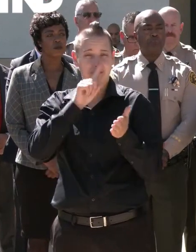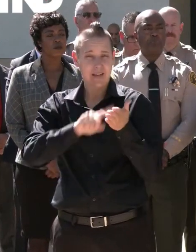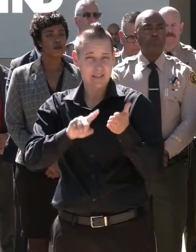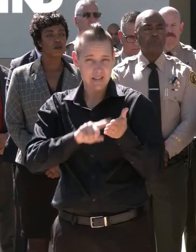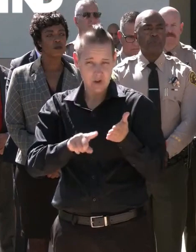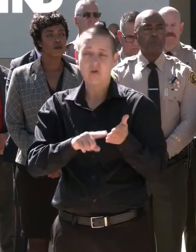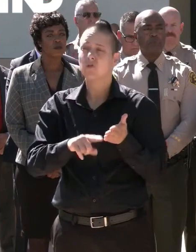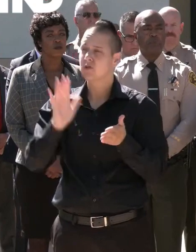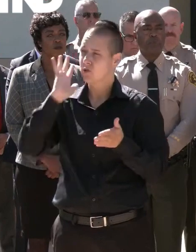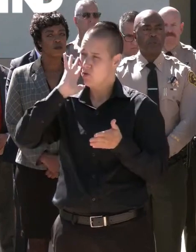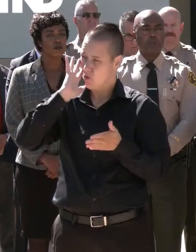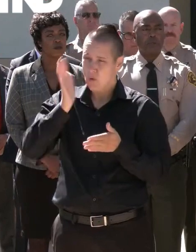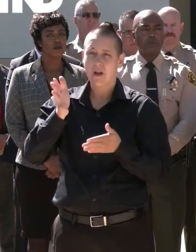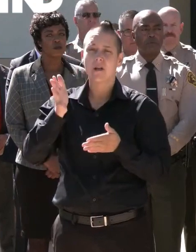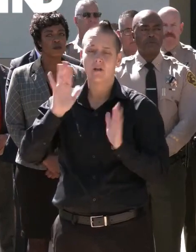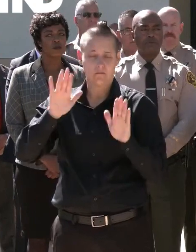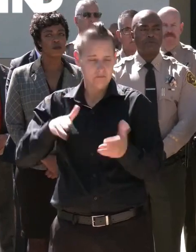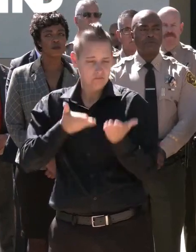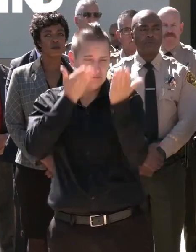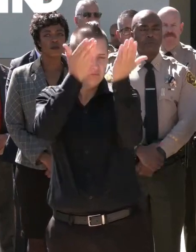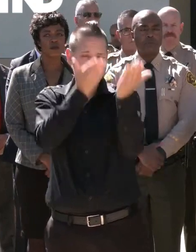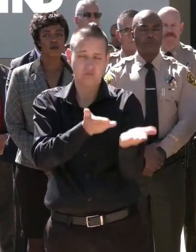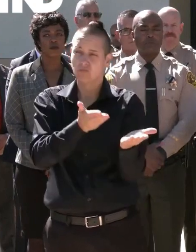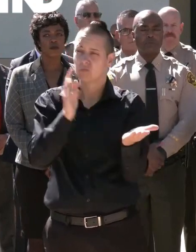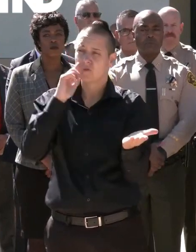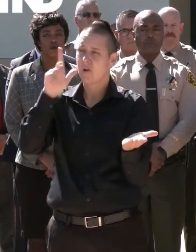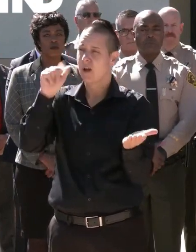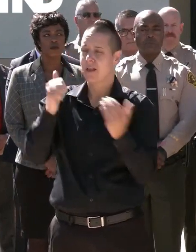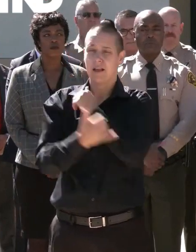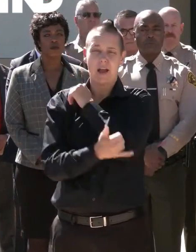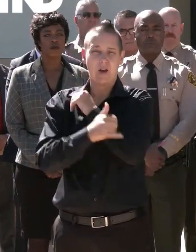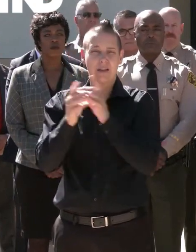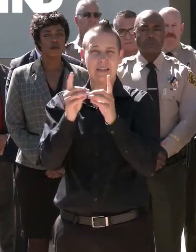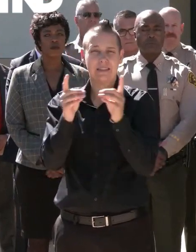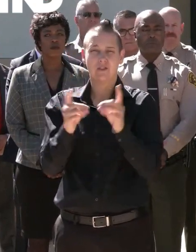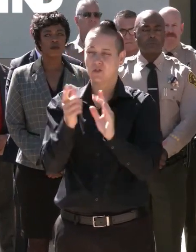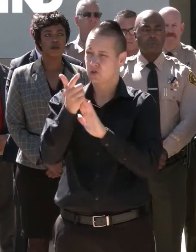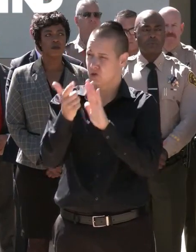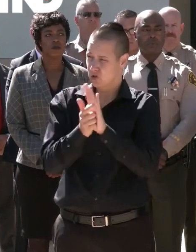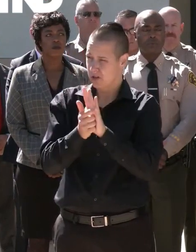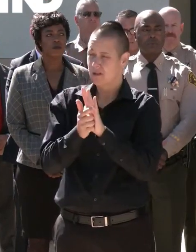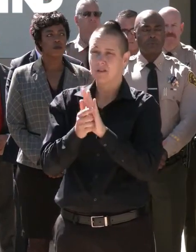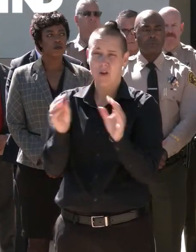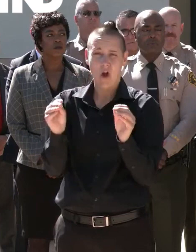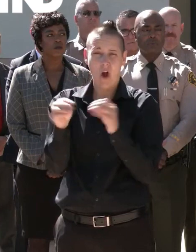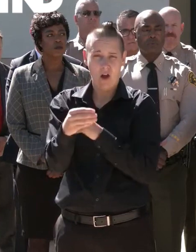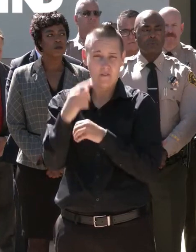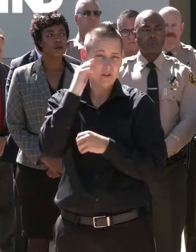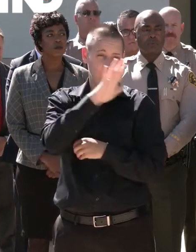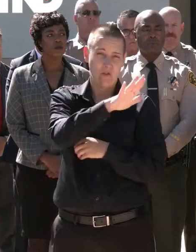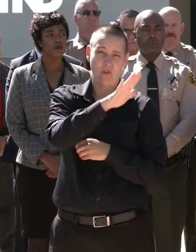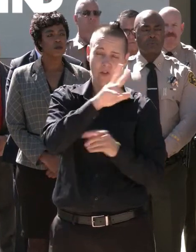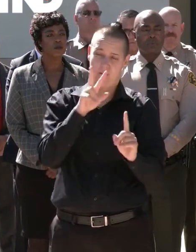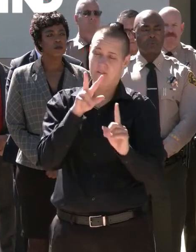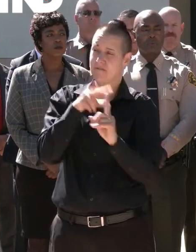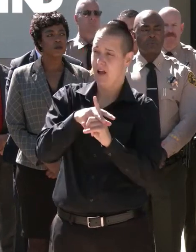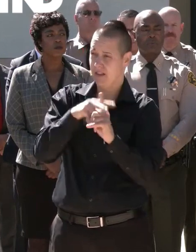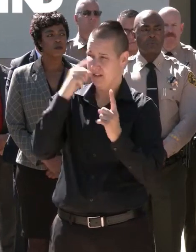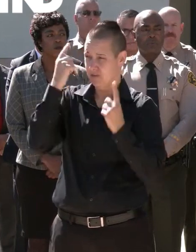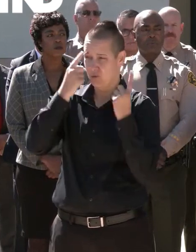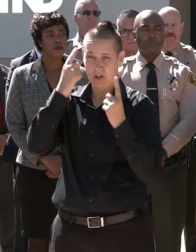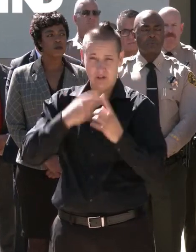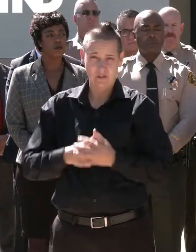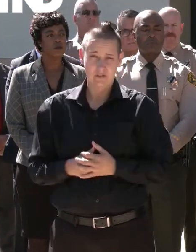investigators will be presenting this case to the Los Angeles County District Attorney's Office for their filing